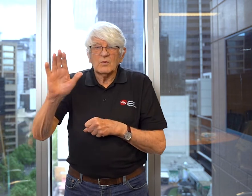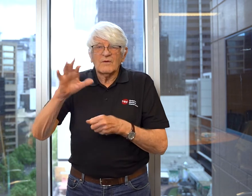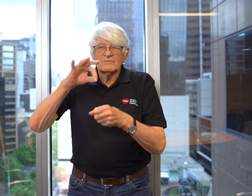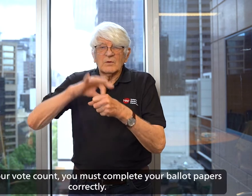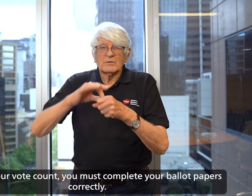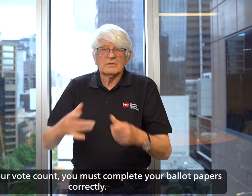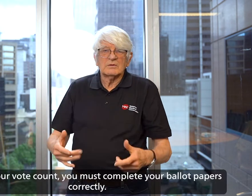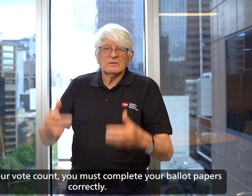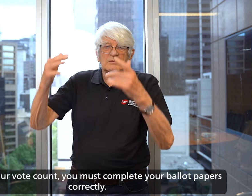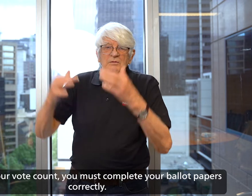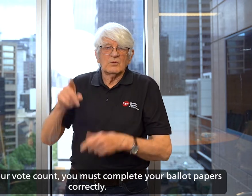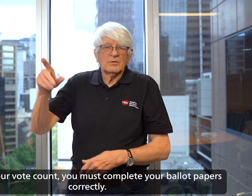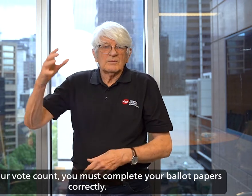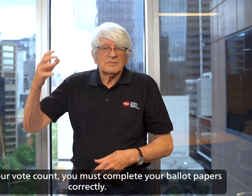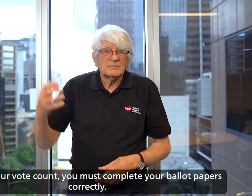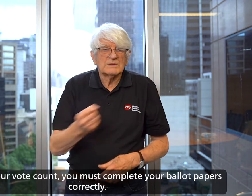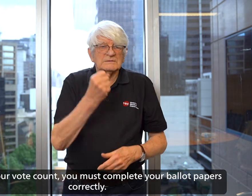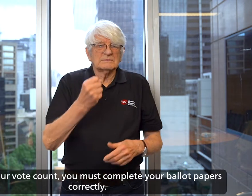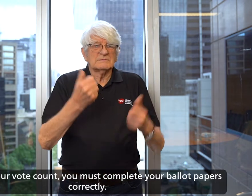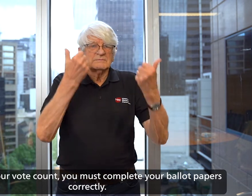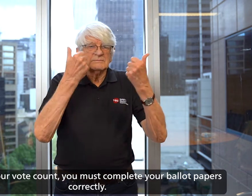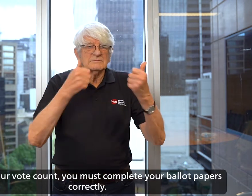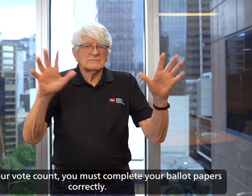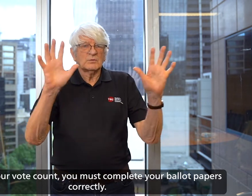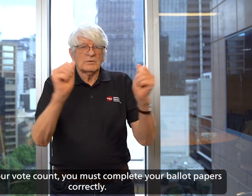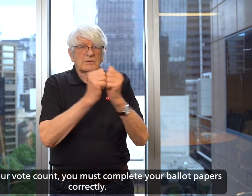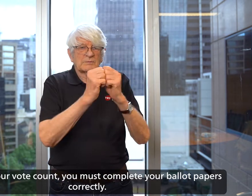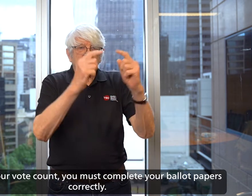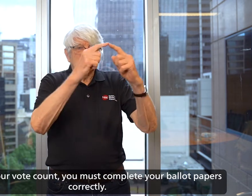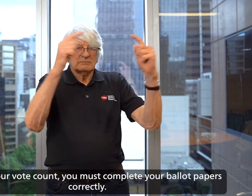To make your vote count, you must complete your ballot papers correctly.